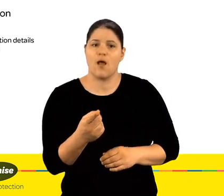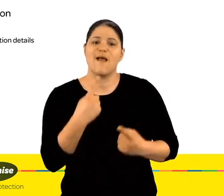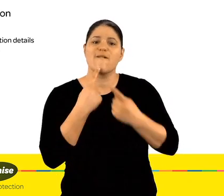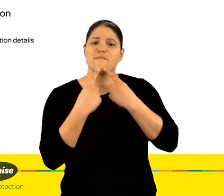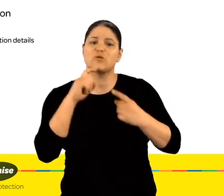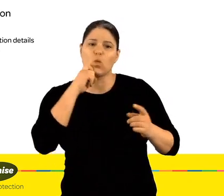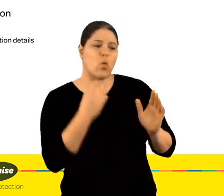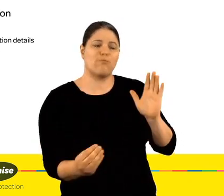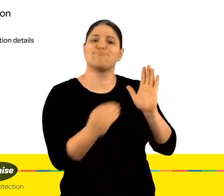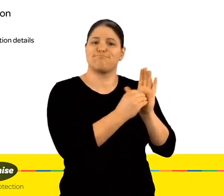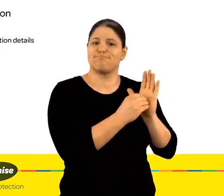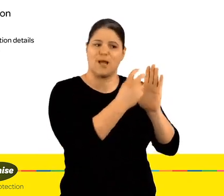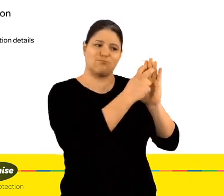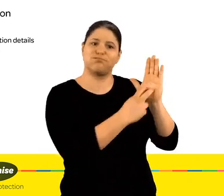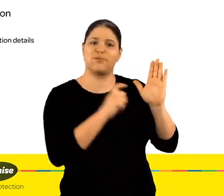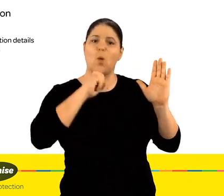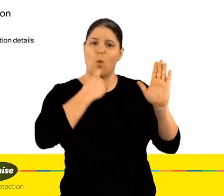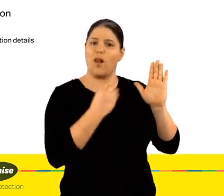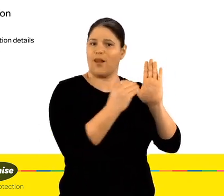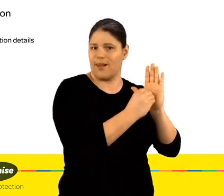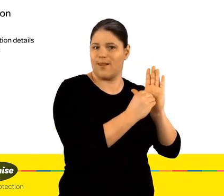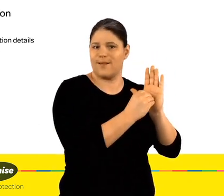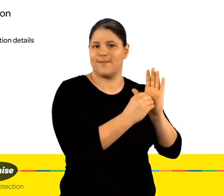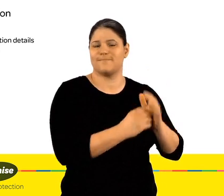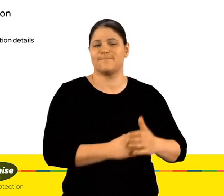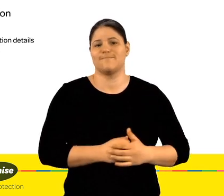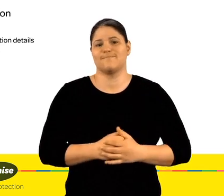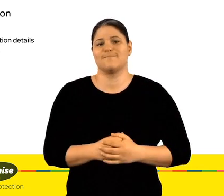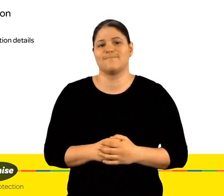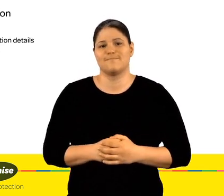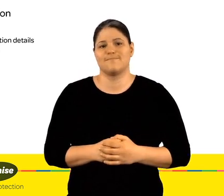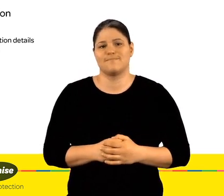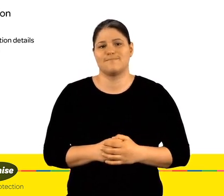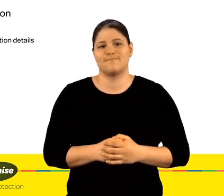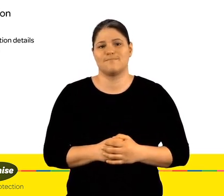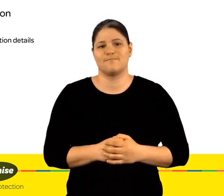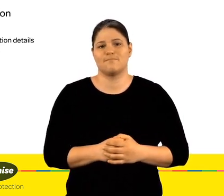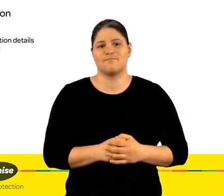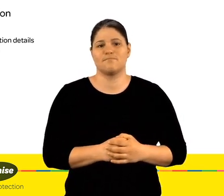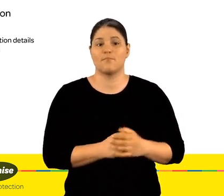The NIR will also record if you have decided not to have your child immunized.